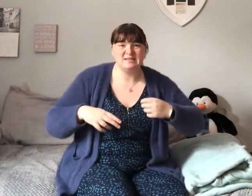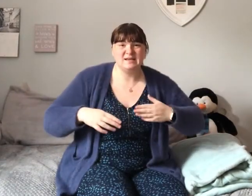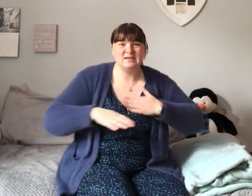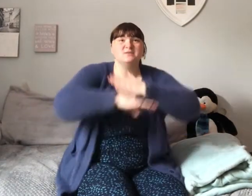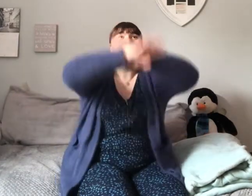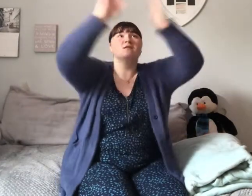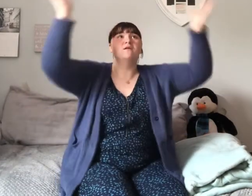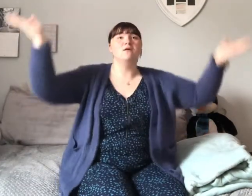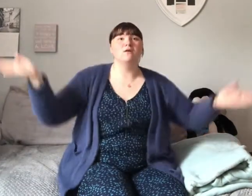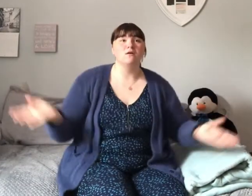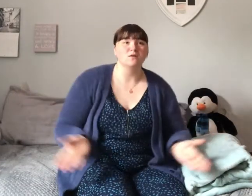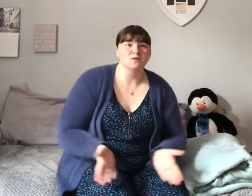it all."